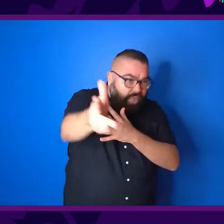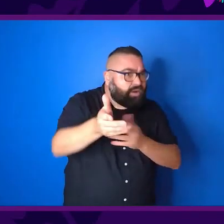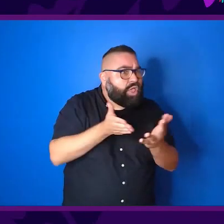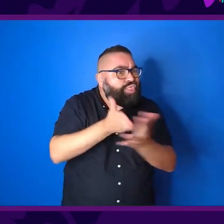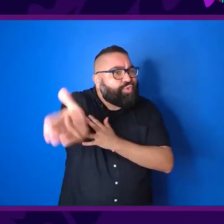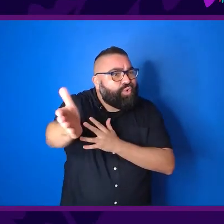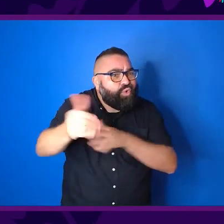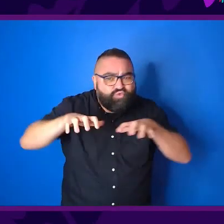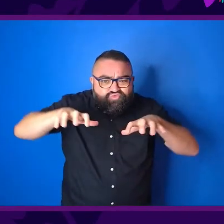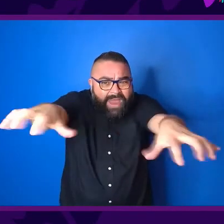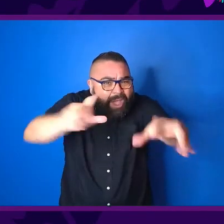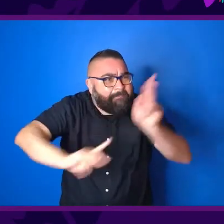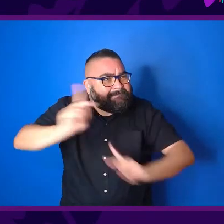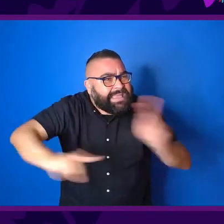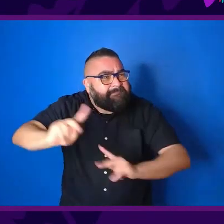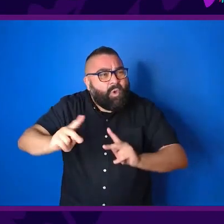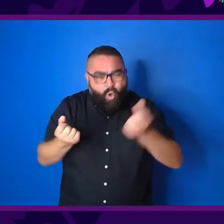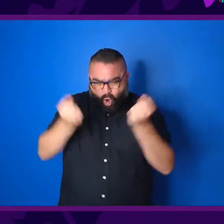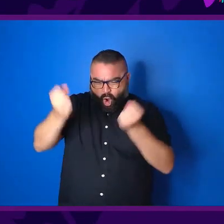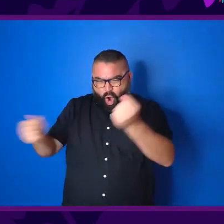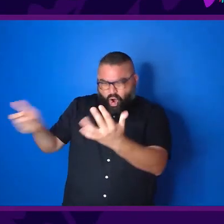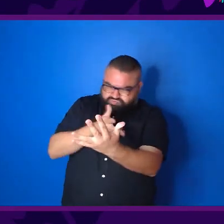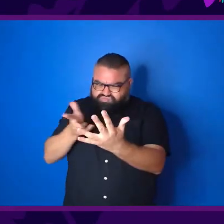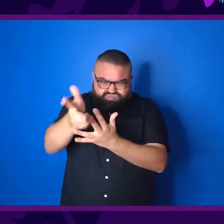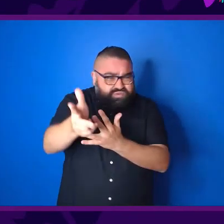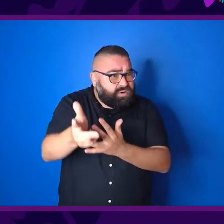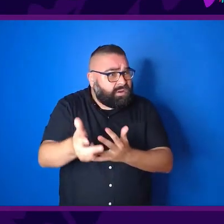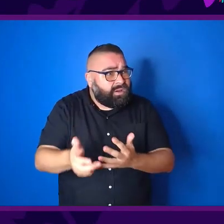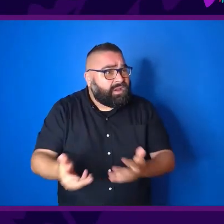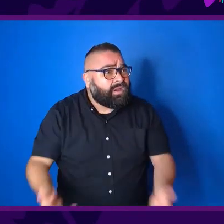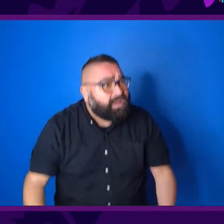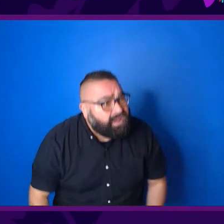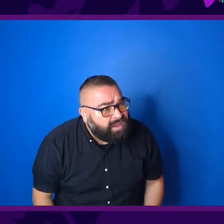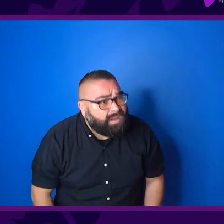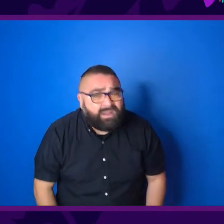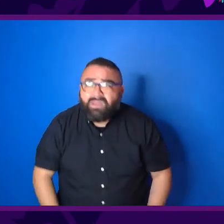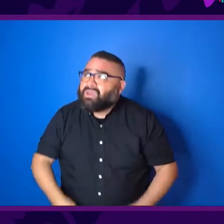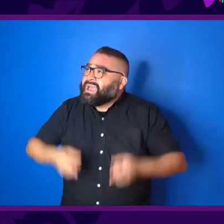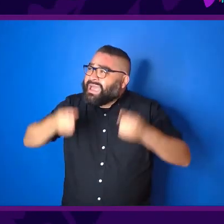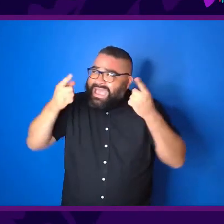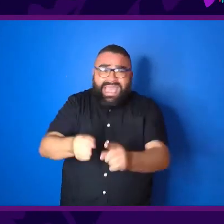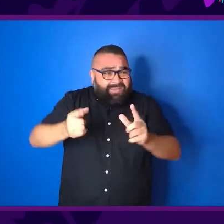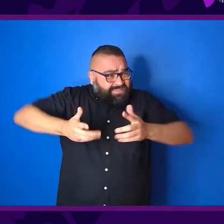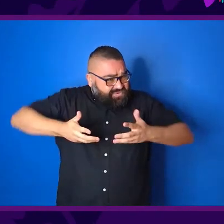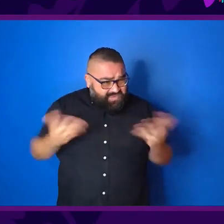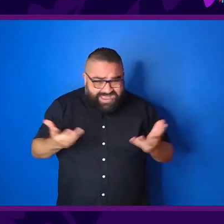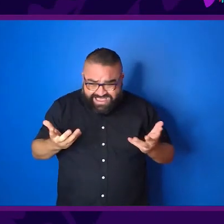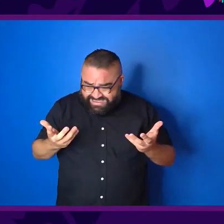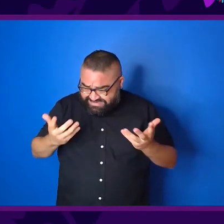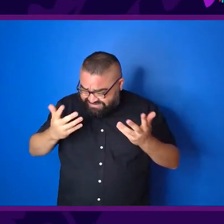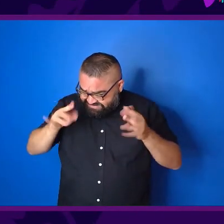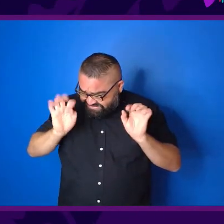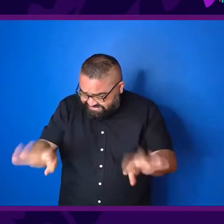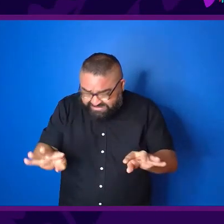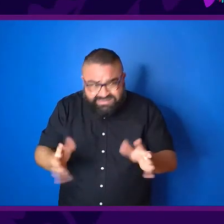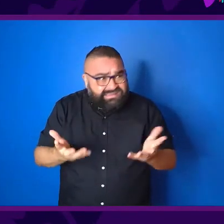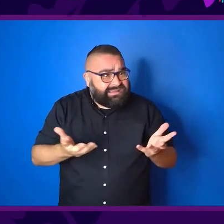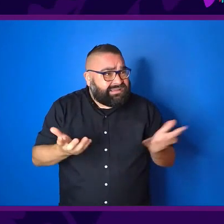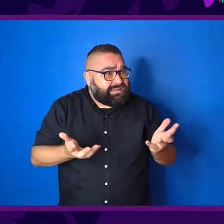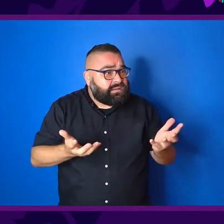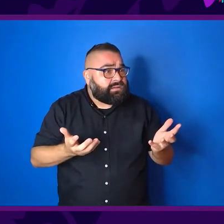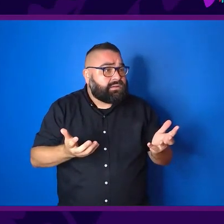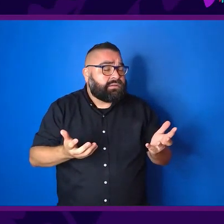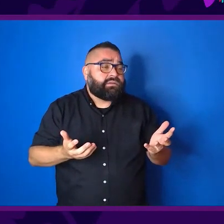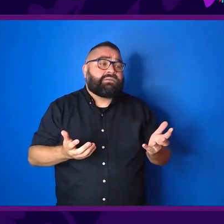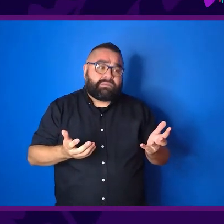crowd. A police officer. I'm saying, what is going on? What is happening? And it's going to become very difficult.